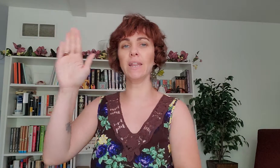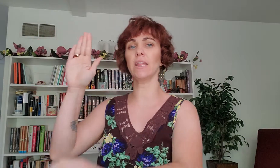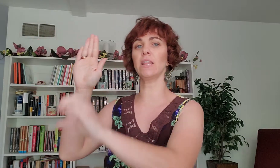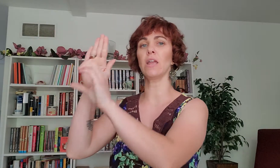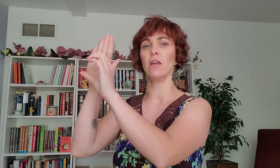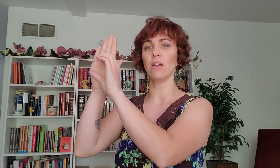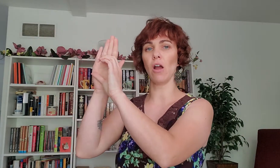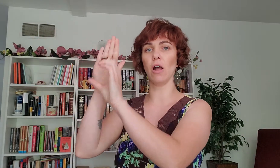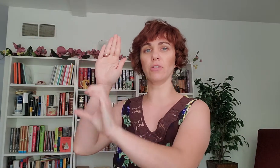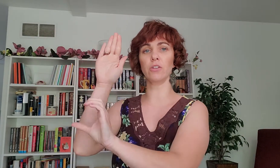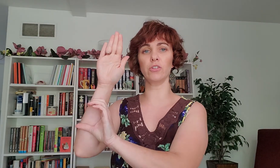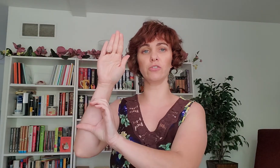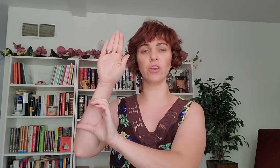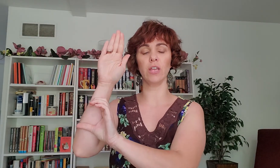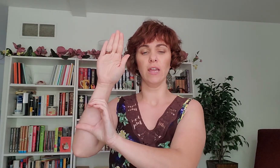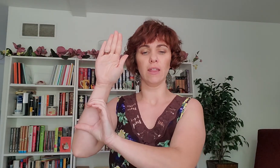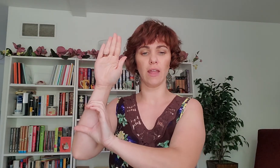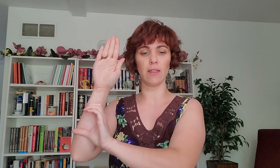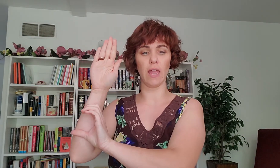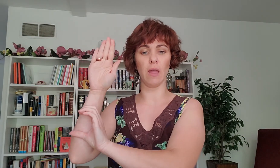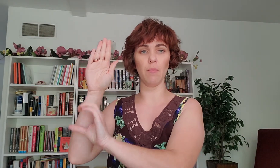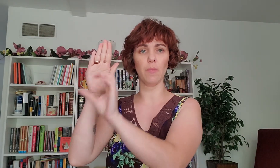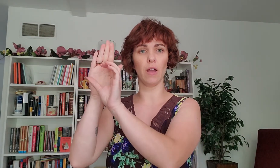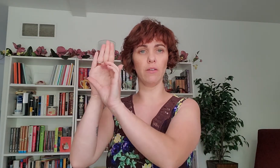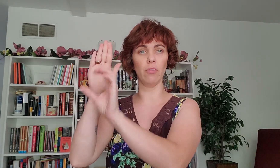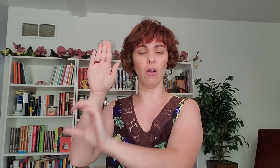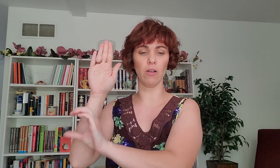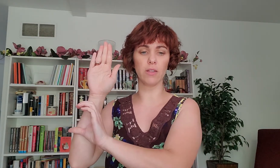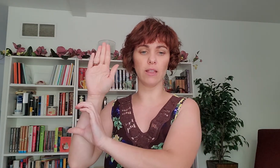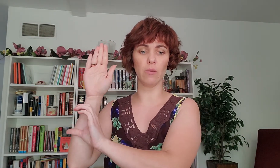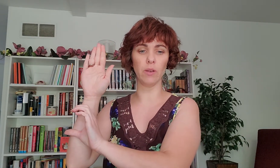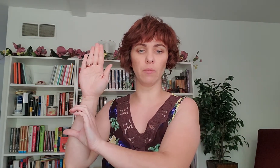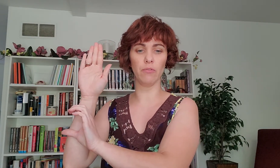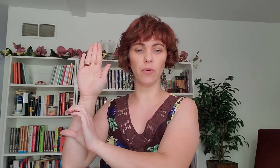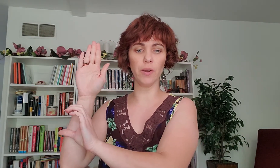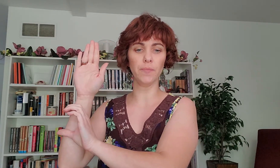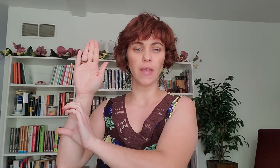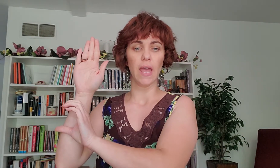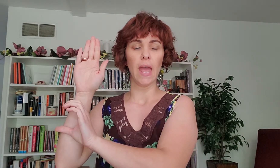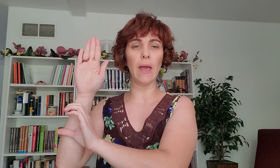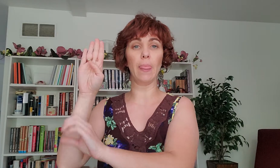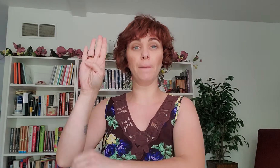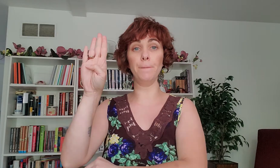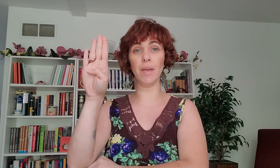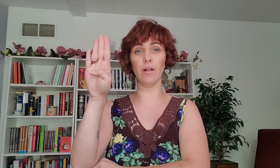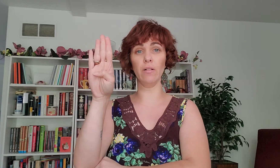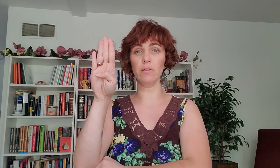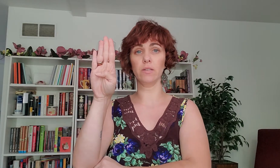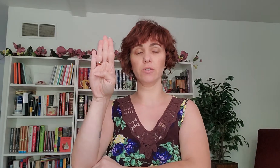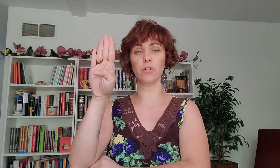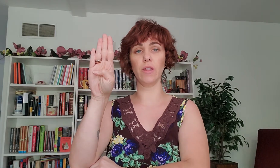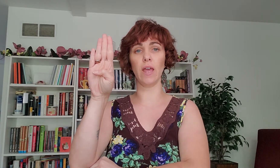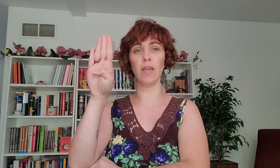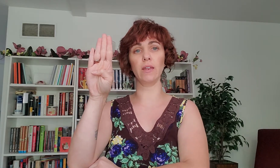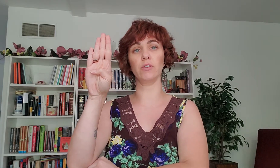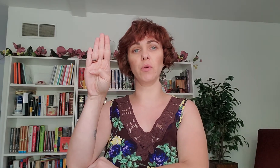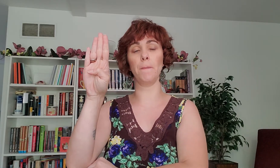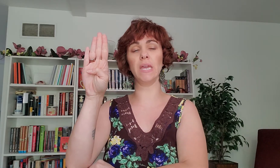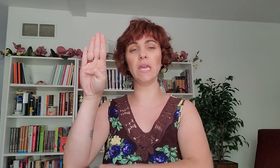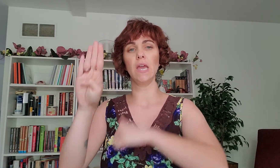Madison's Constitution, it's that same kind of law sign that we did before. And the bill, turn that hand into a B,